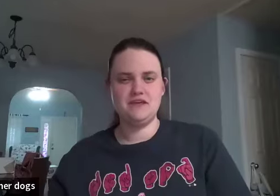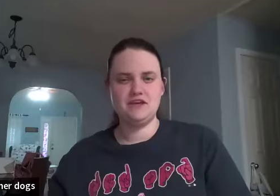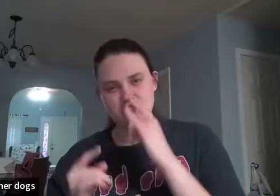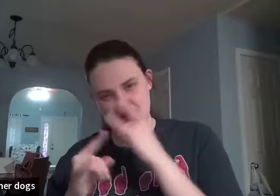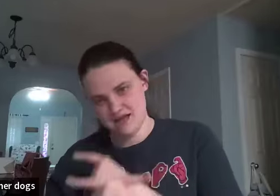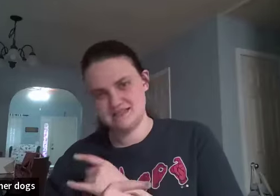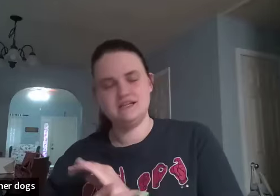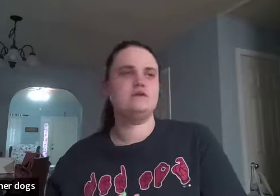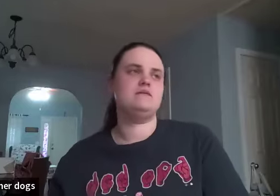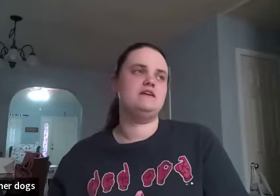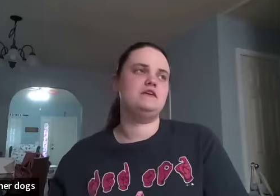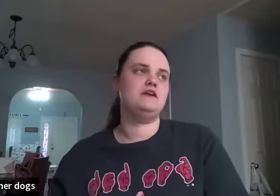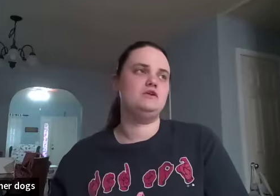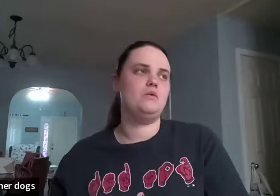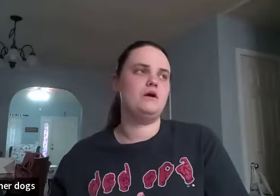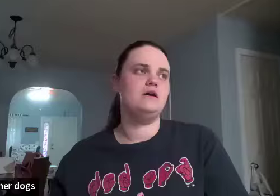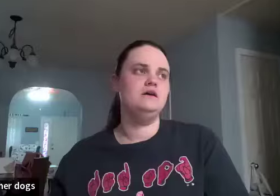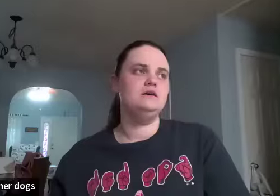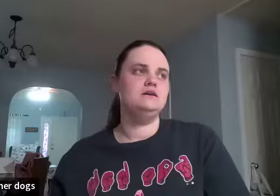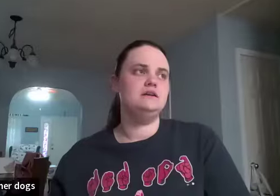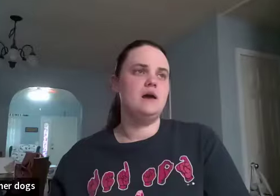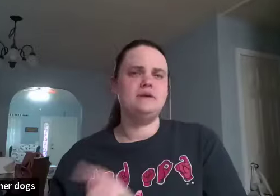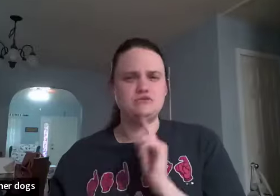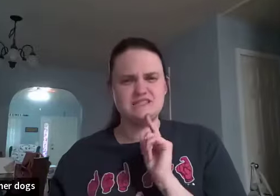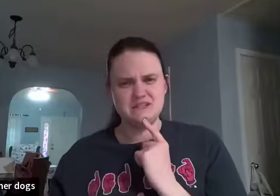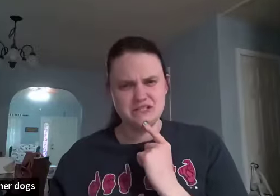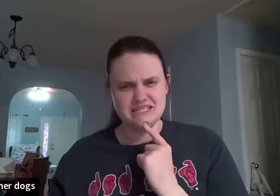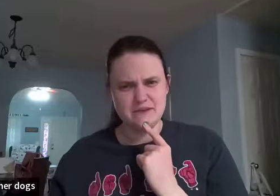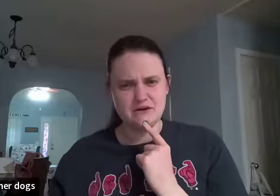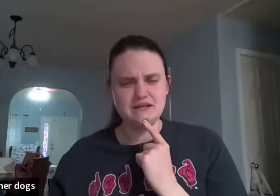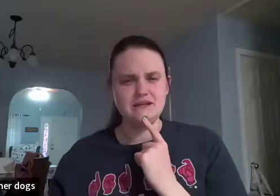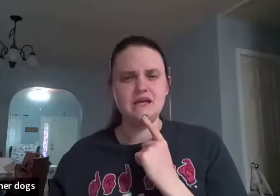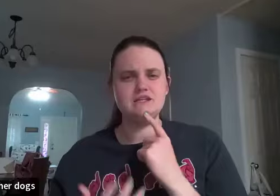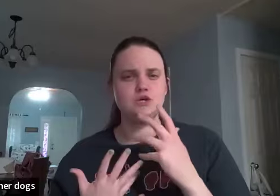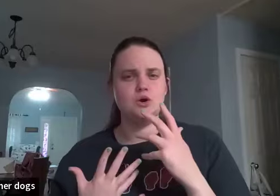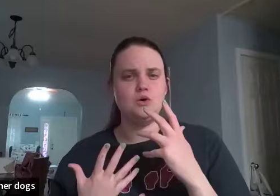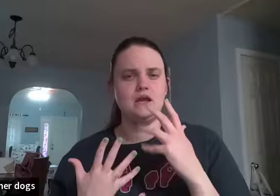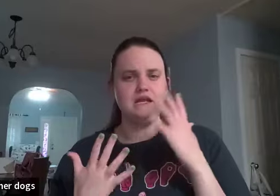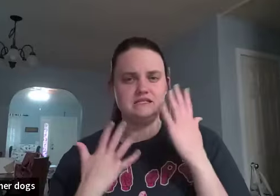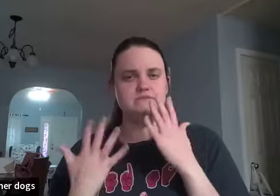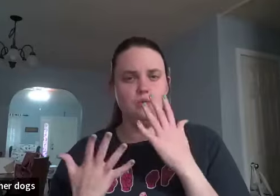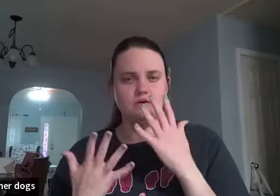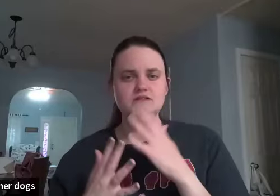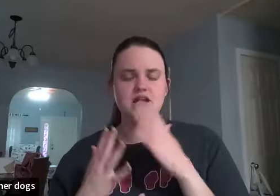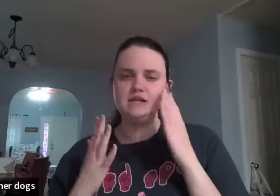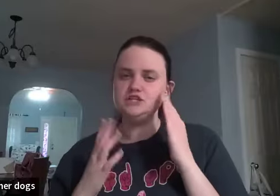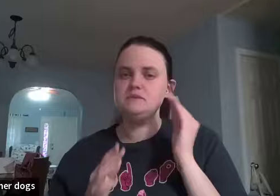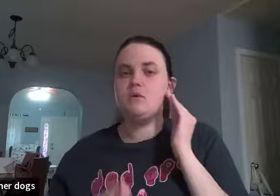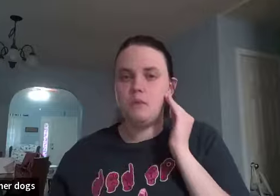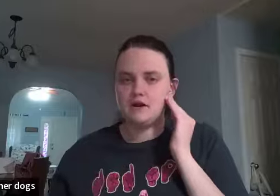you're being sarcastic, or they may think you're not being real serious about it. And so, it is important to kind of just be aware.